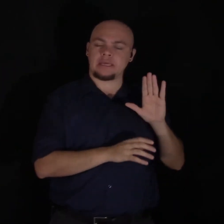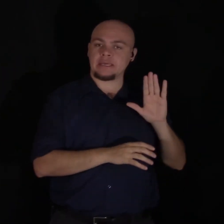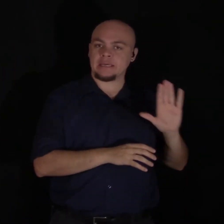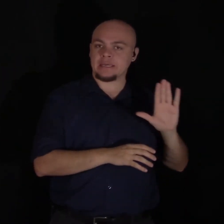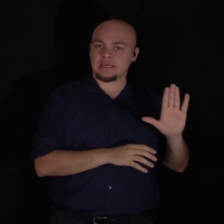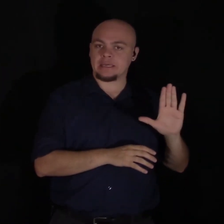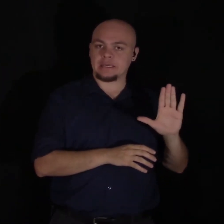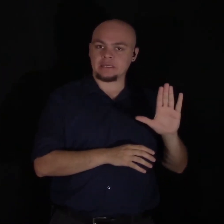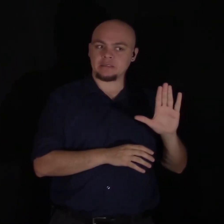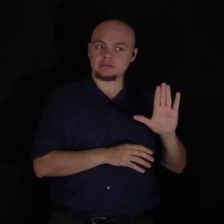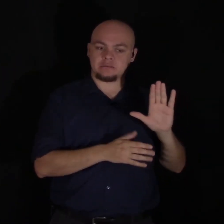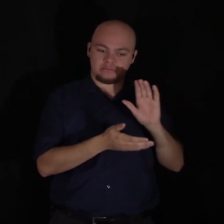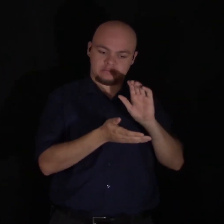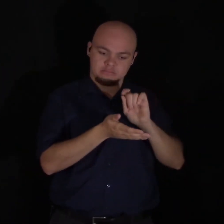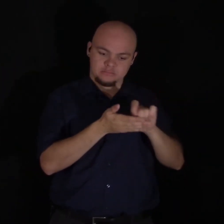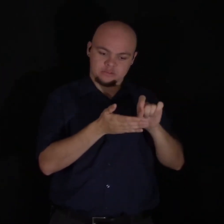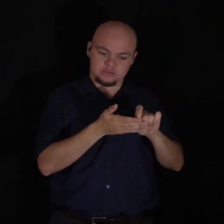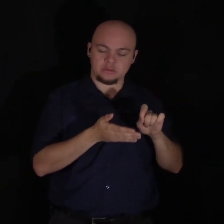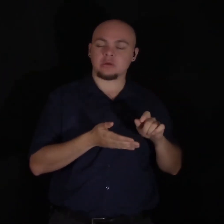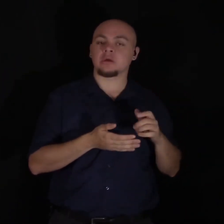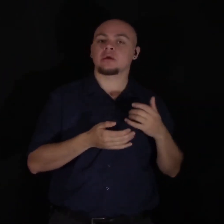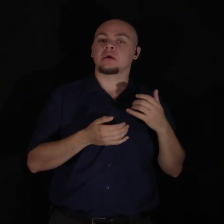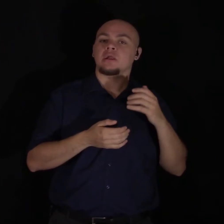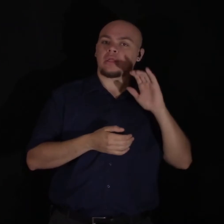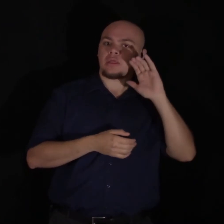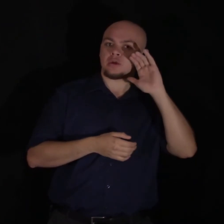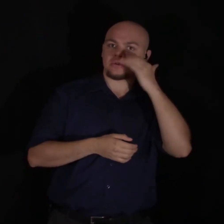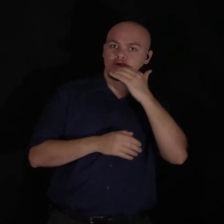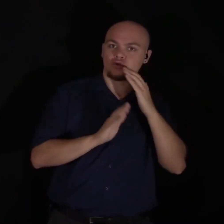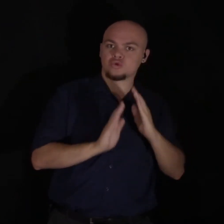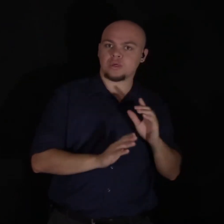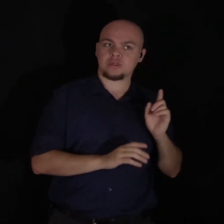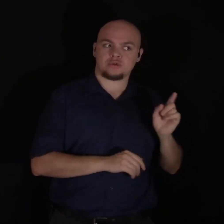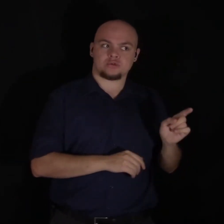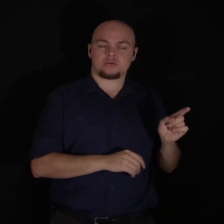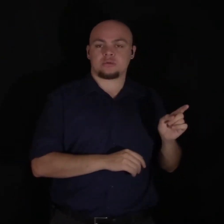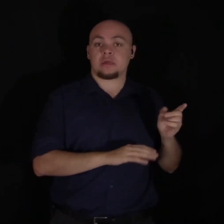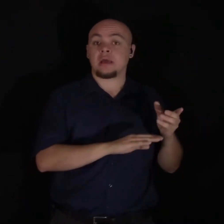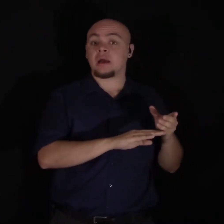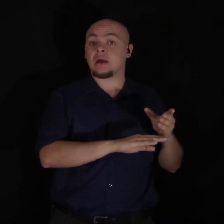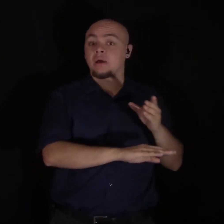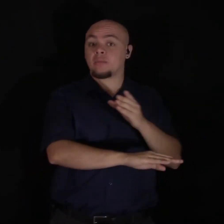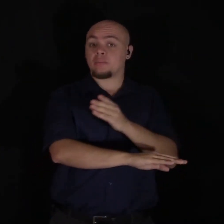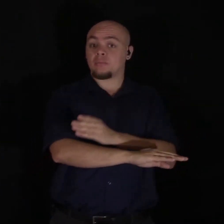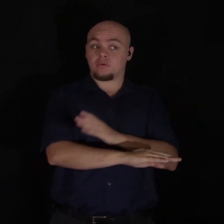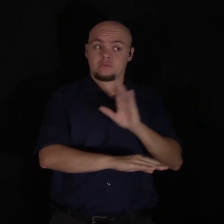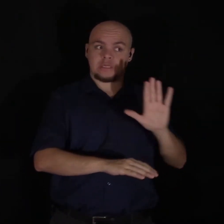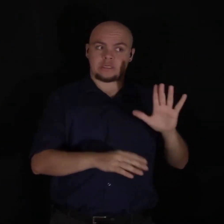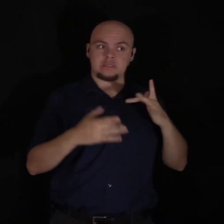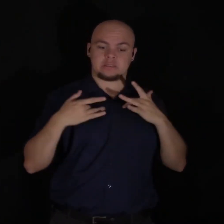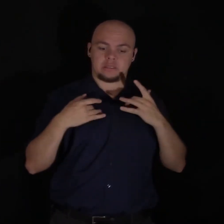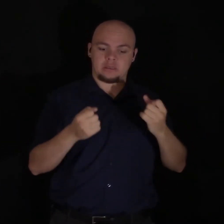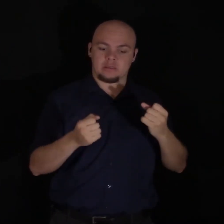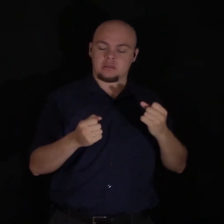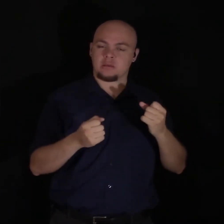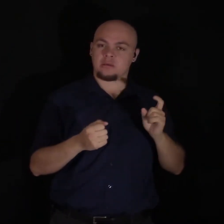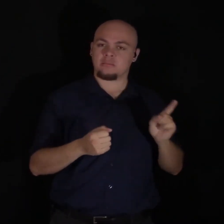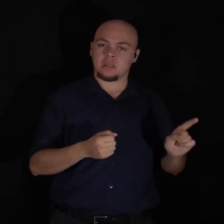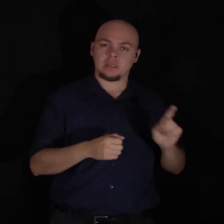present day. The stranger has gradually improved in health, but is very silent, and